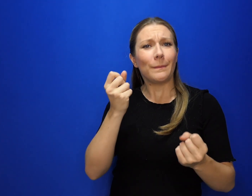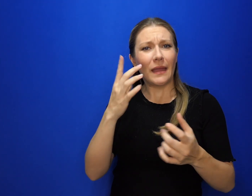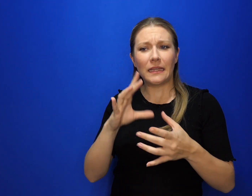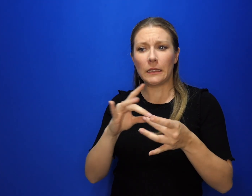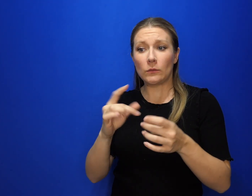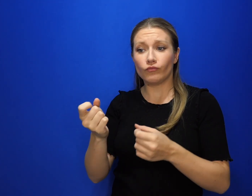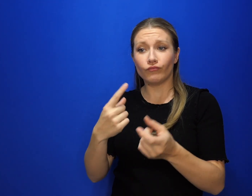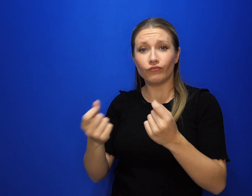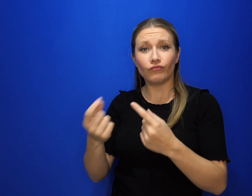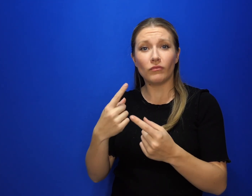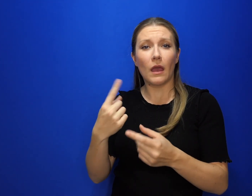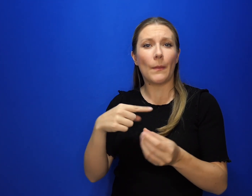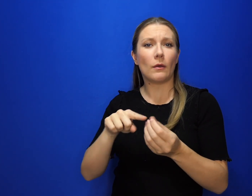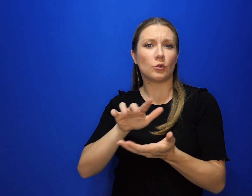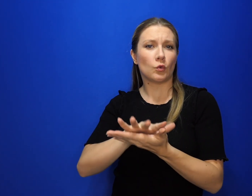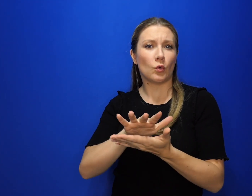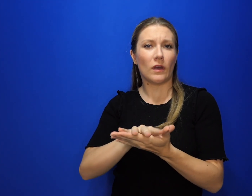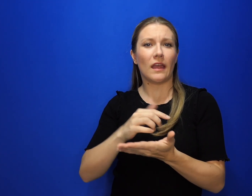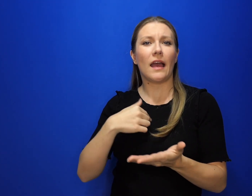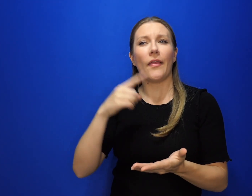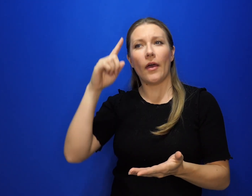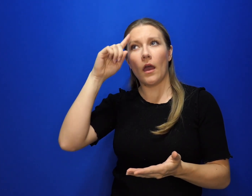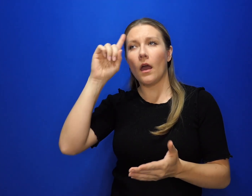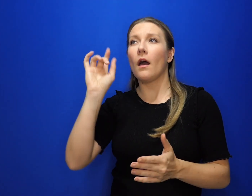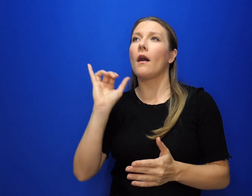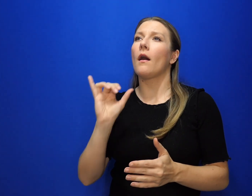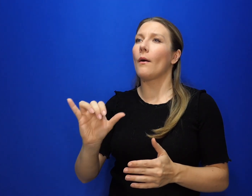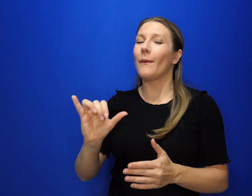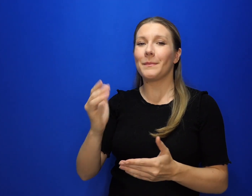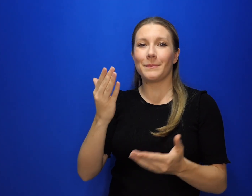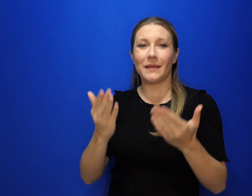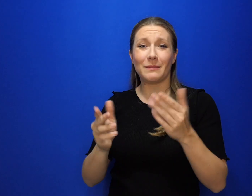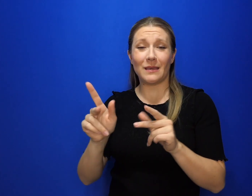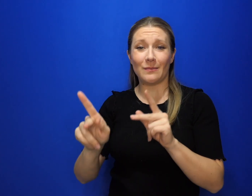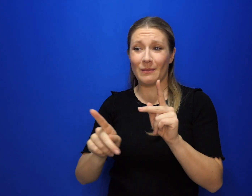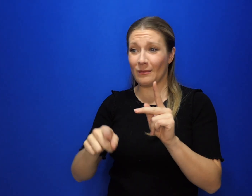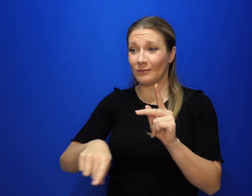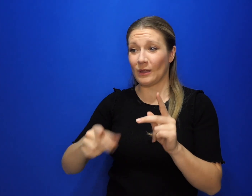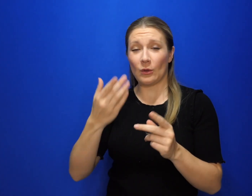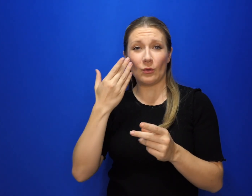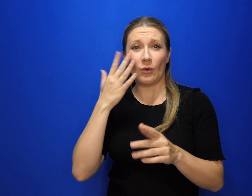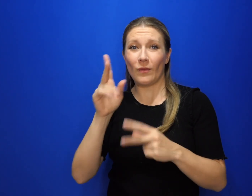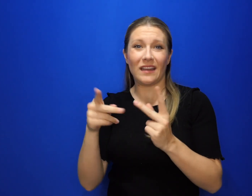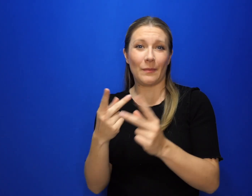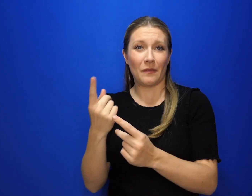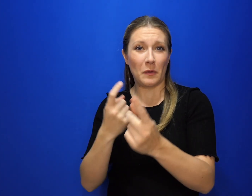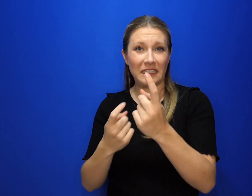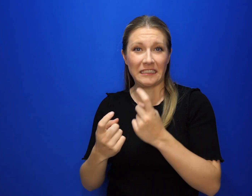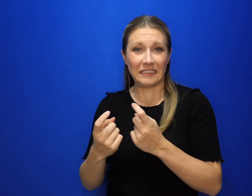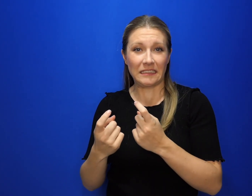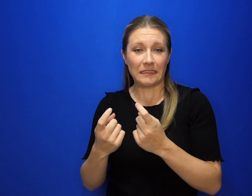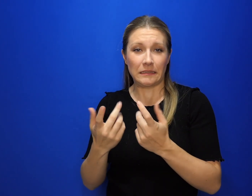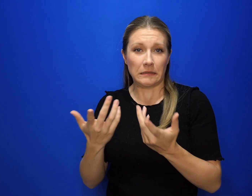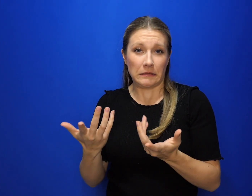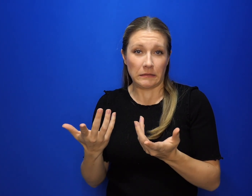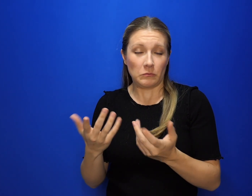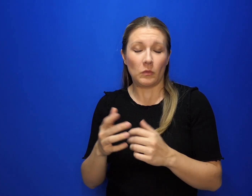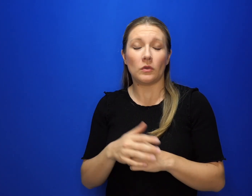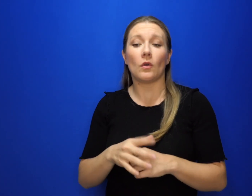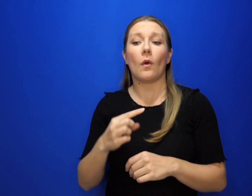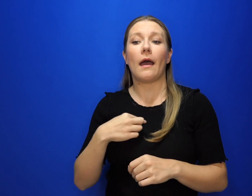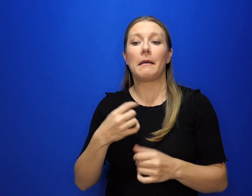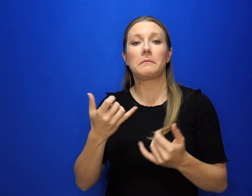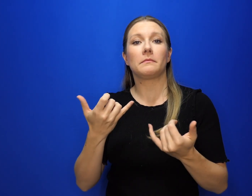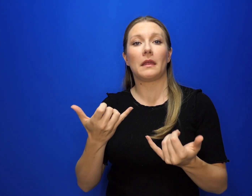ton of questions about school. And then I thought, oh, maybe that's because they didn't know the questions to ask. So